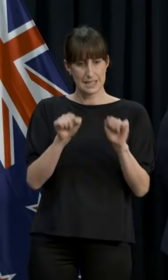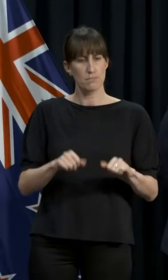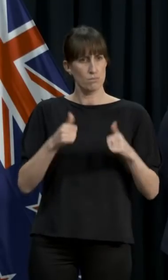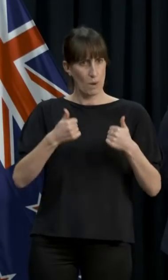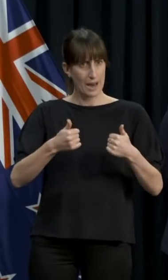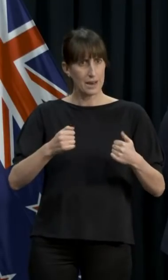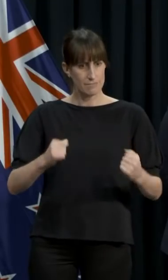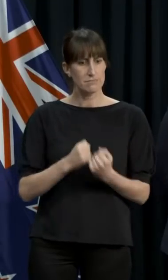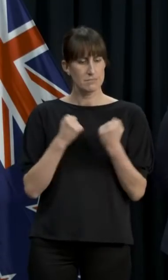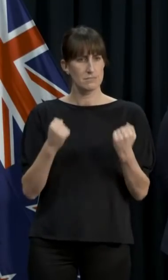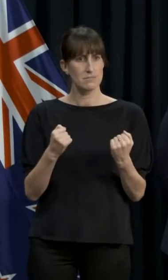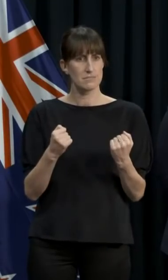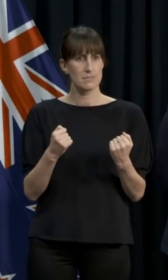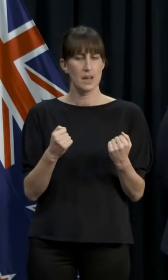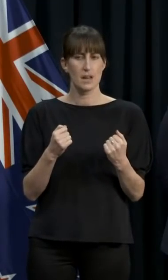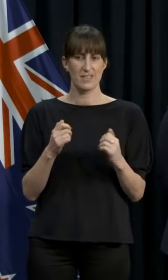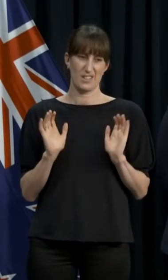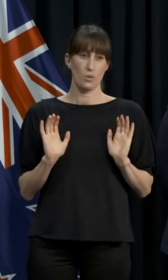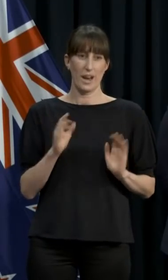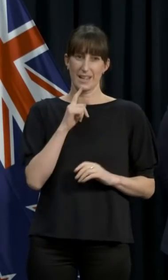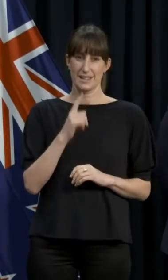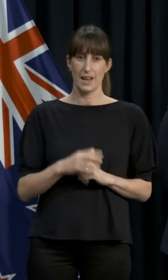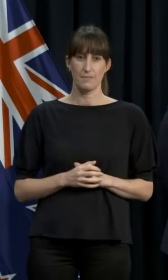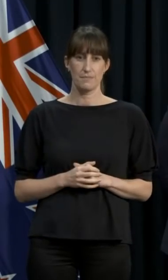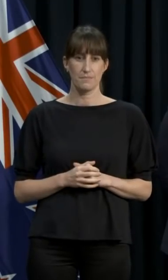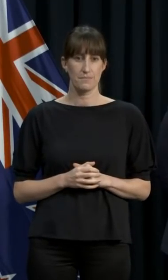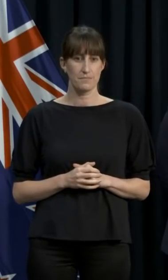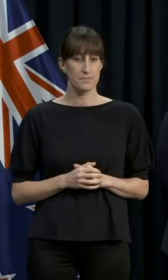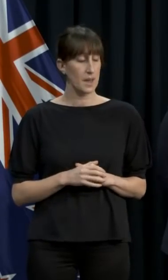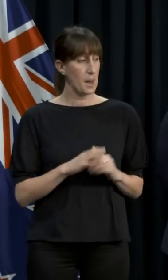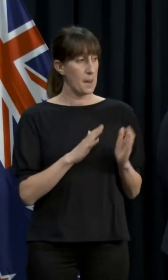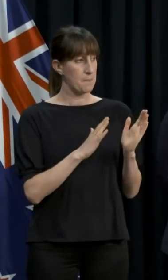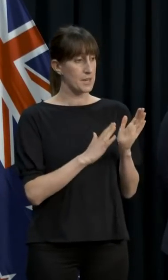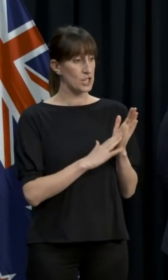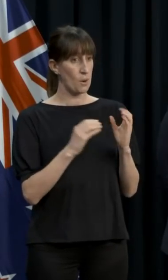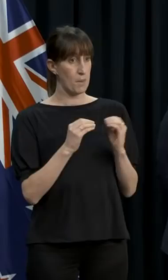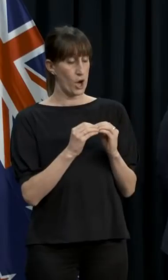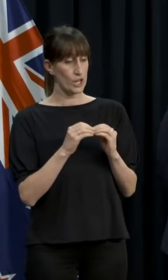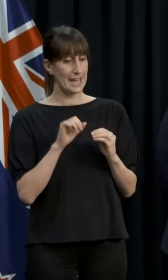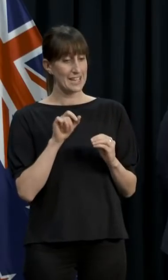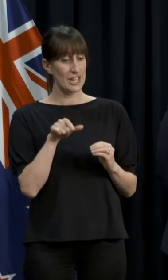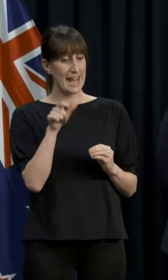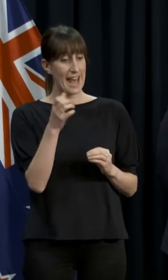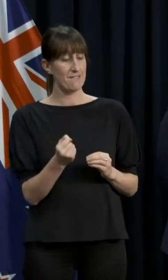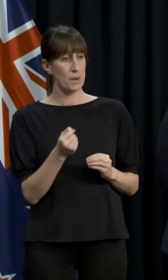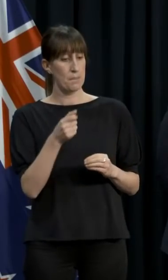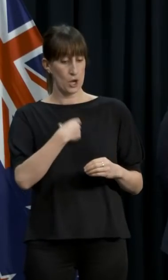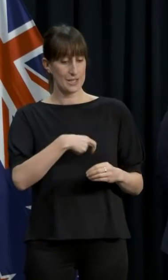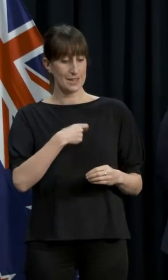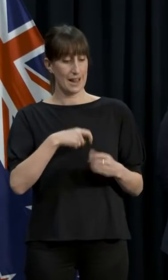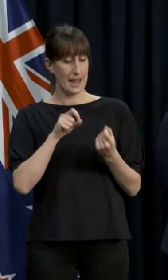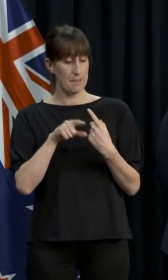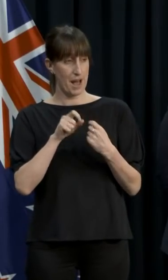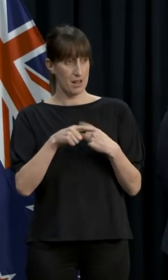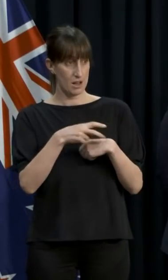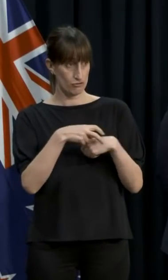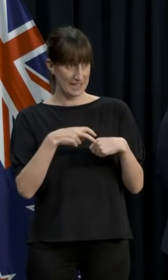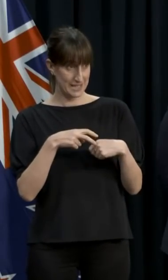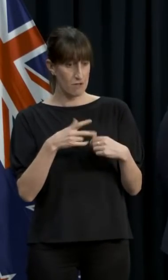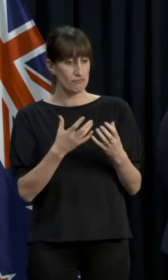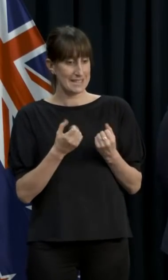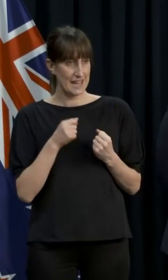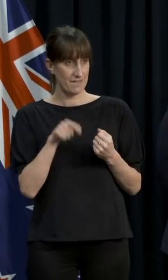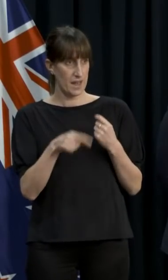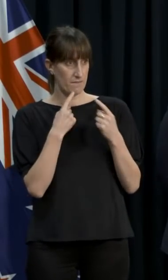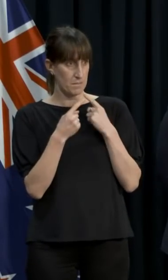process. So that's what I can say about that. My understanding is